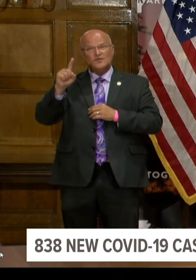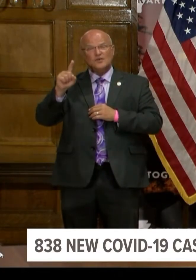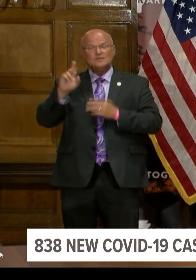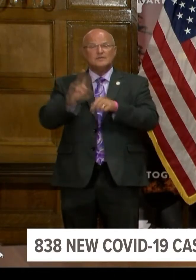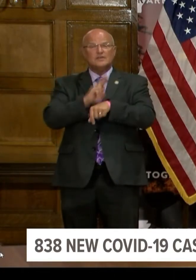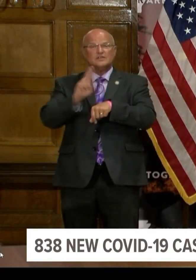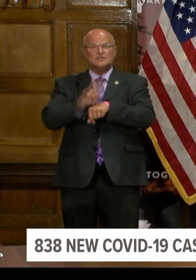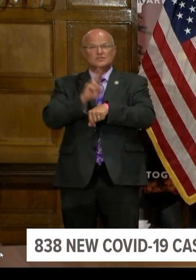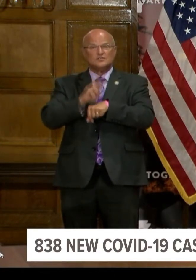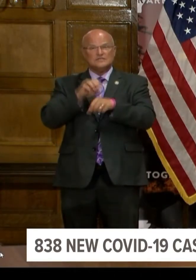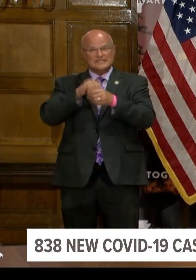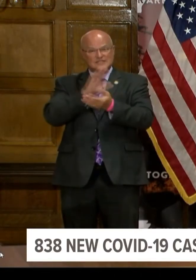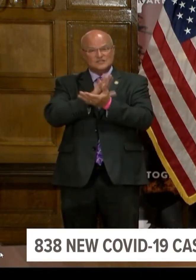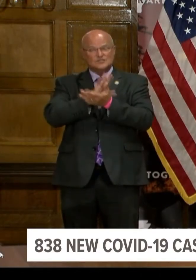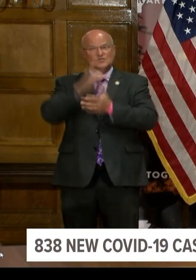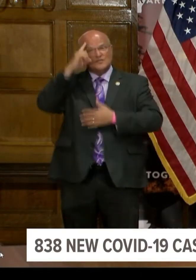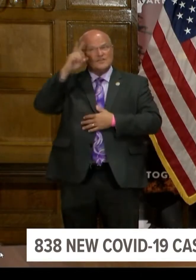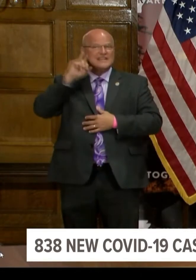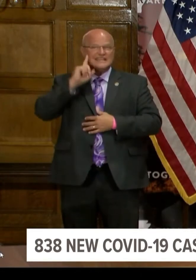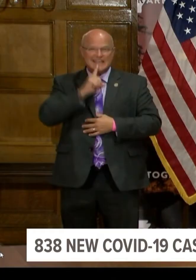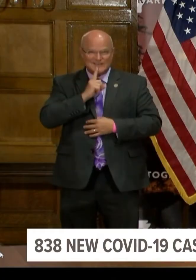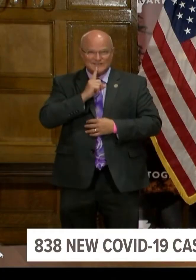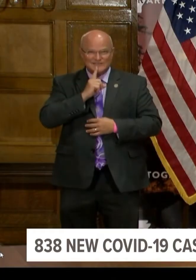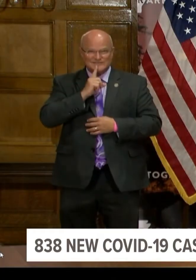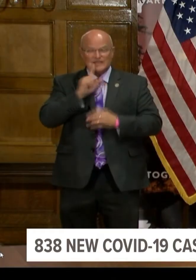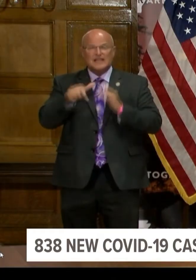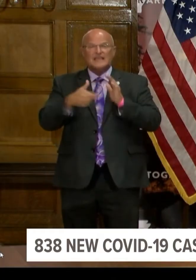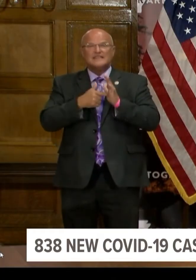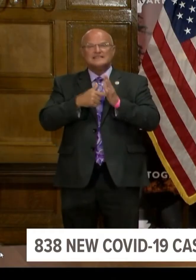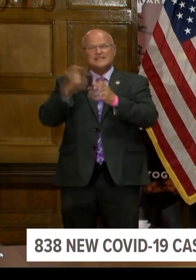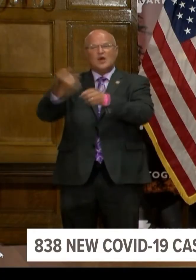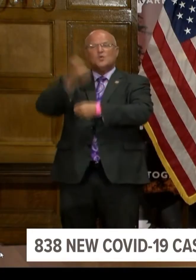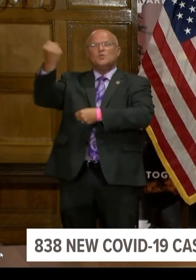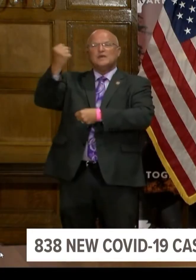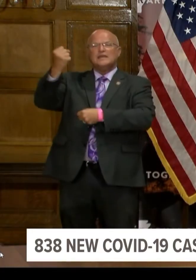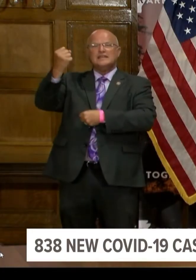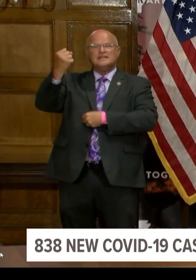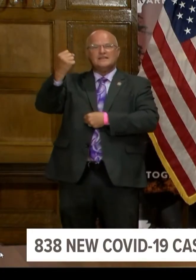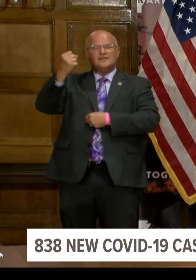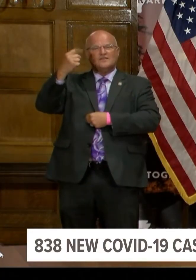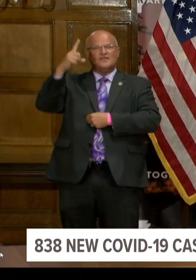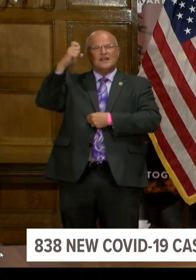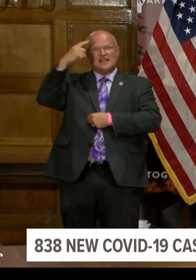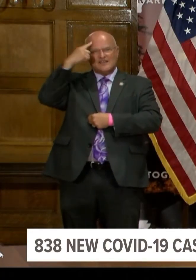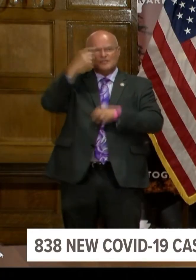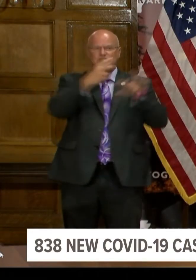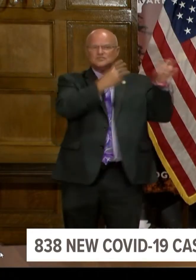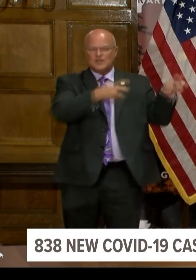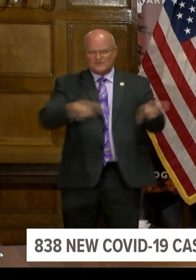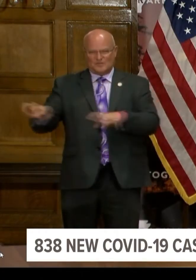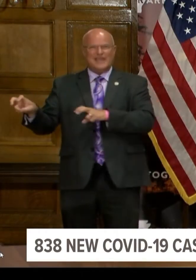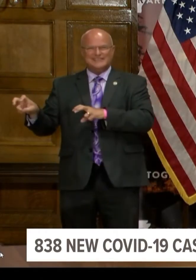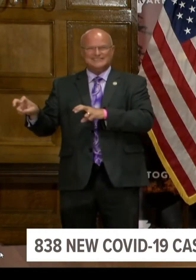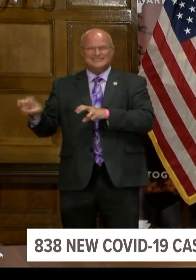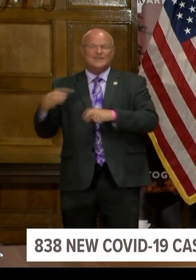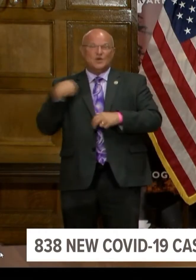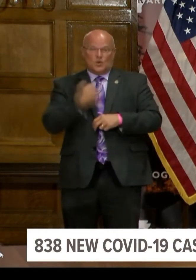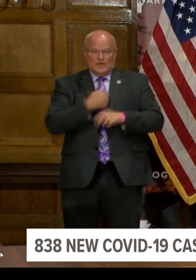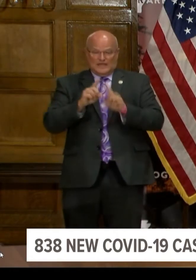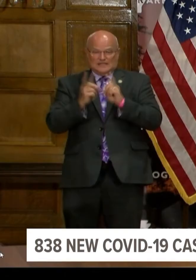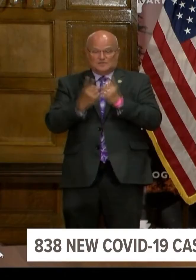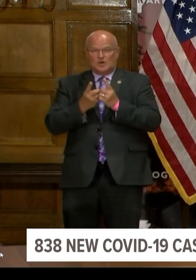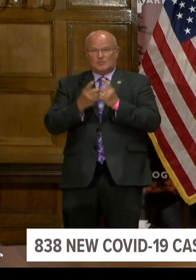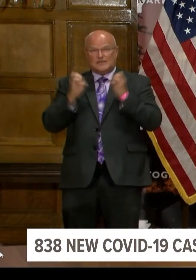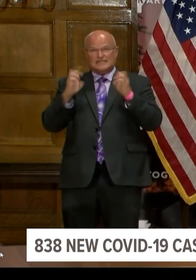being used in our School for the Deaf. This is a win for government transformation. When we at the Department of Education